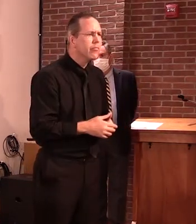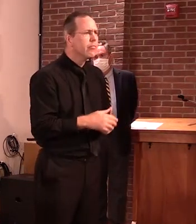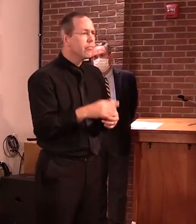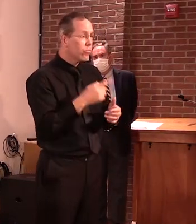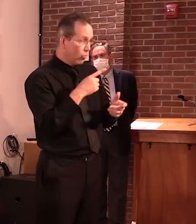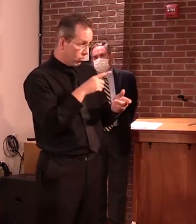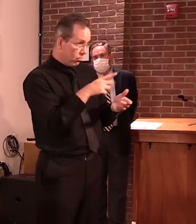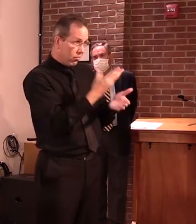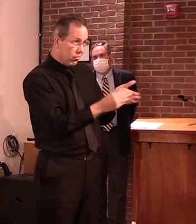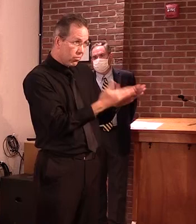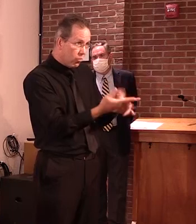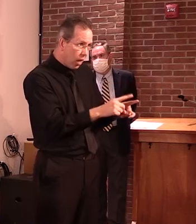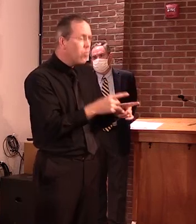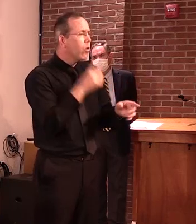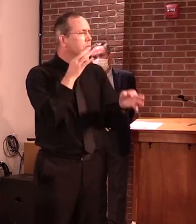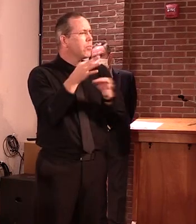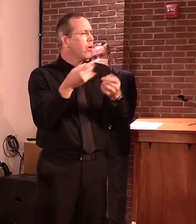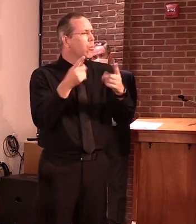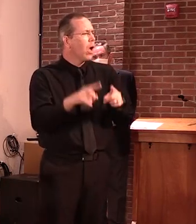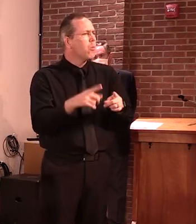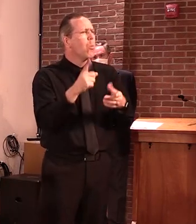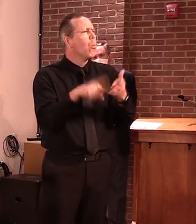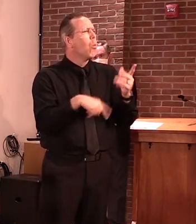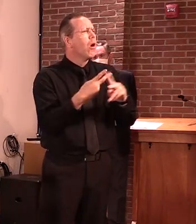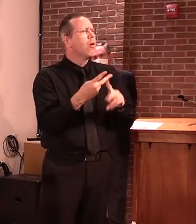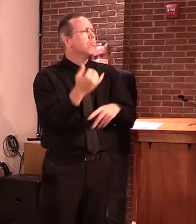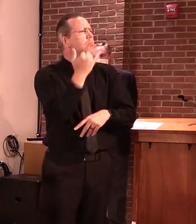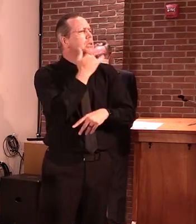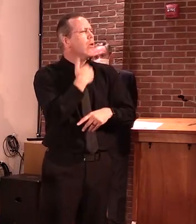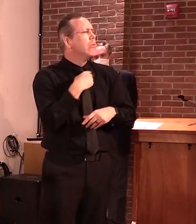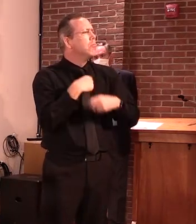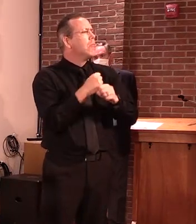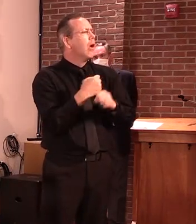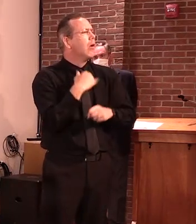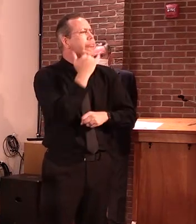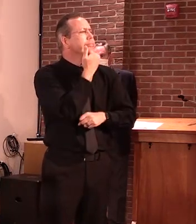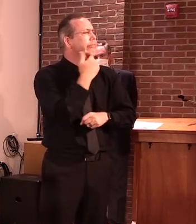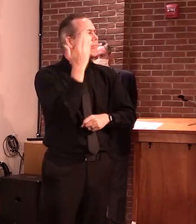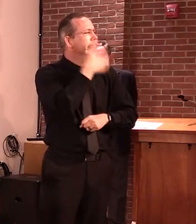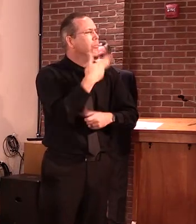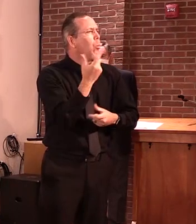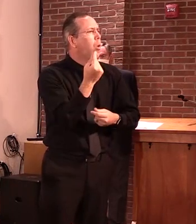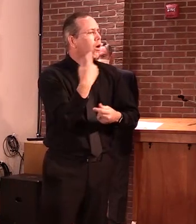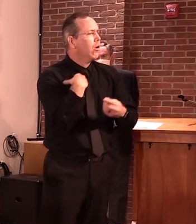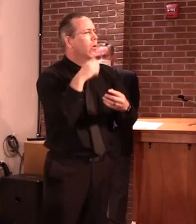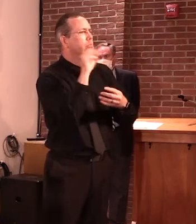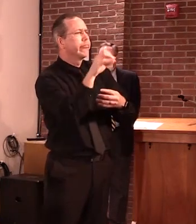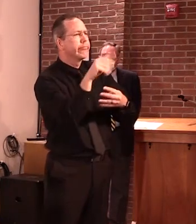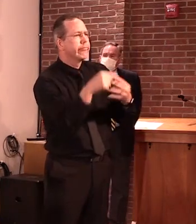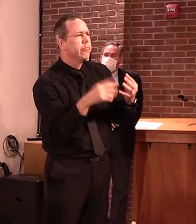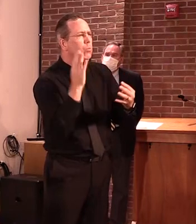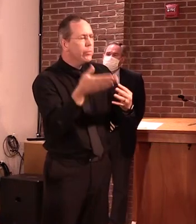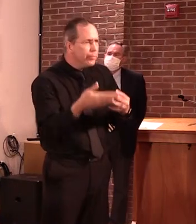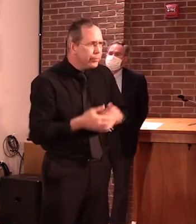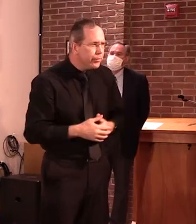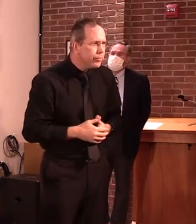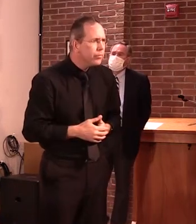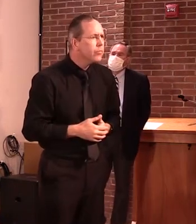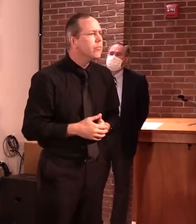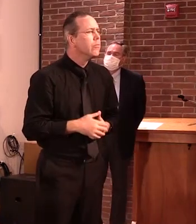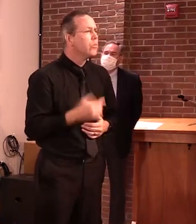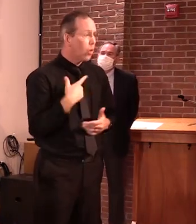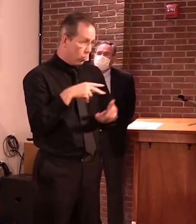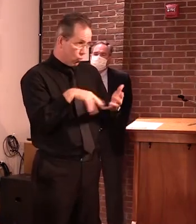on the mistakes that were made. And I believe there were mistakes, as I said last week, and as the governor had just mentioned, of how